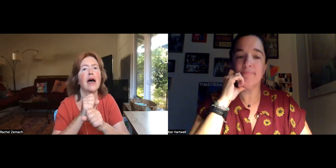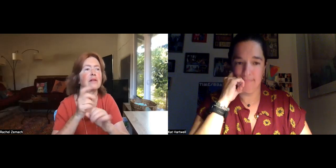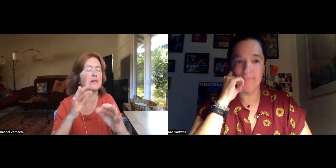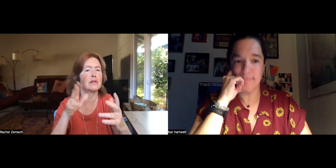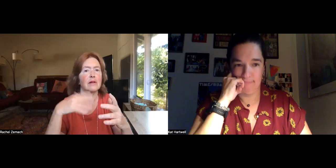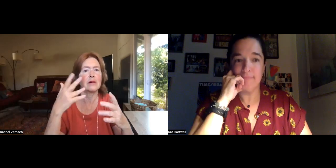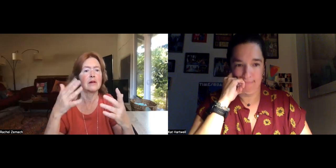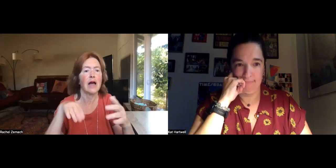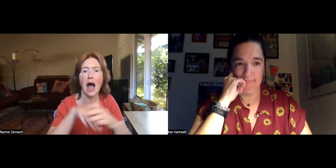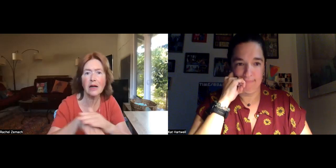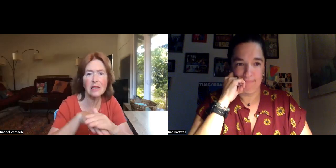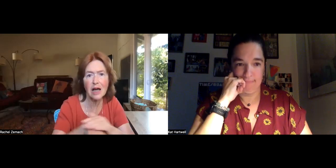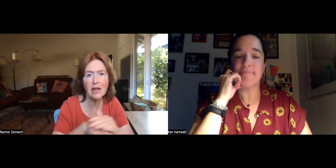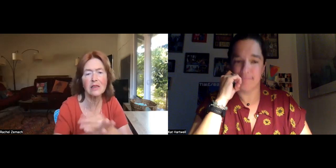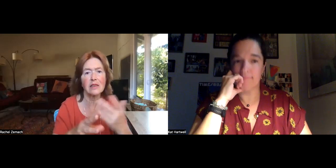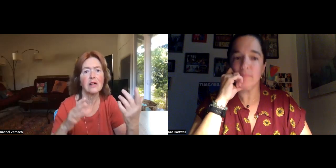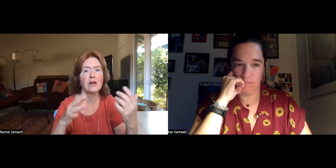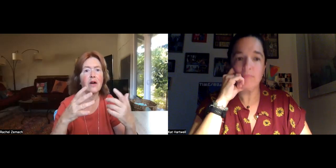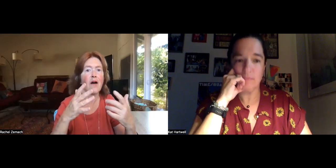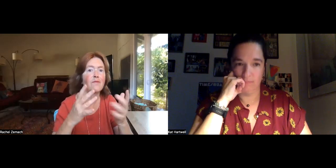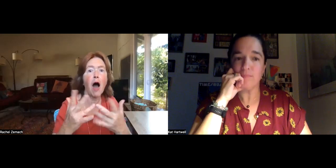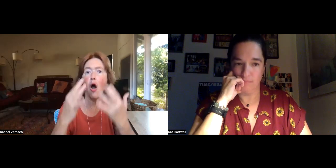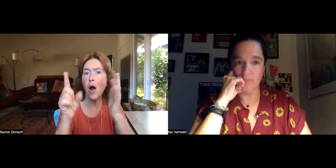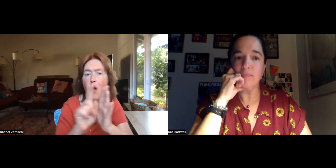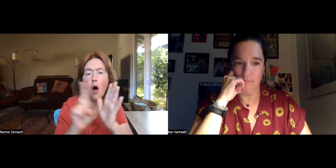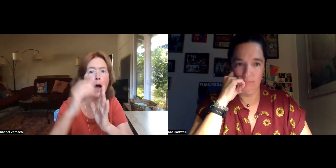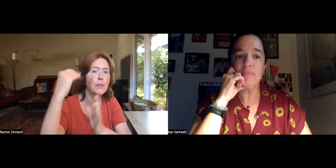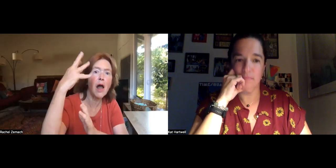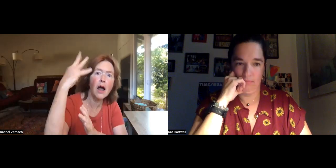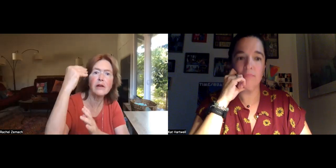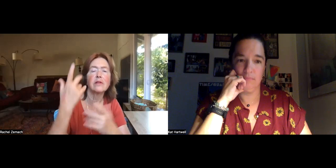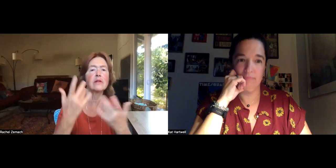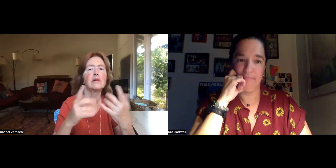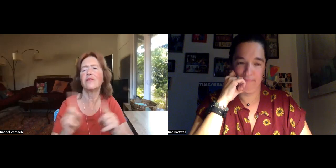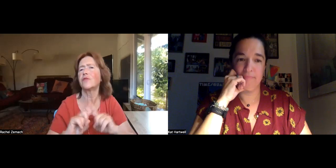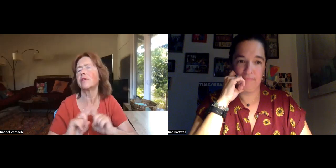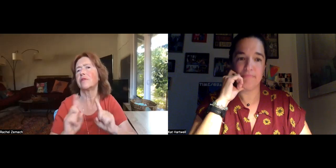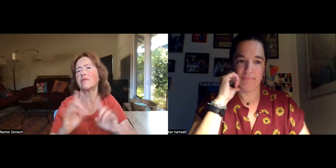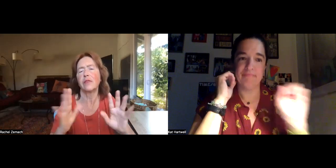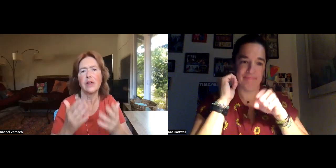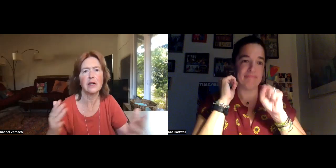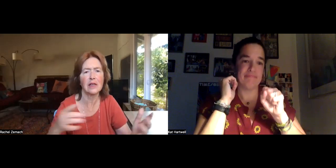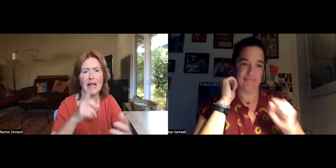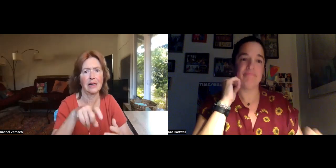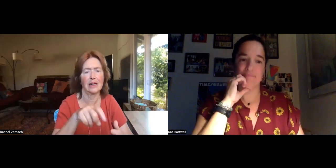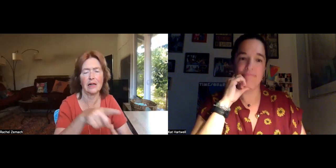to get access, fire alarm, light, different things they need.